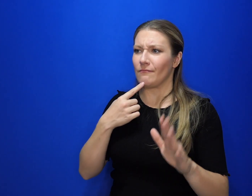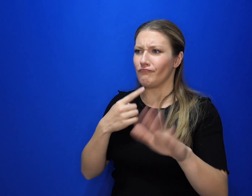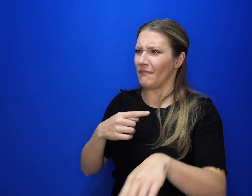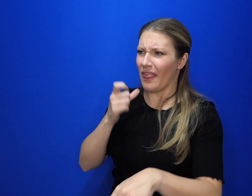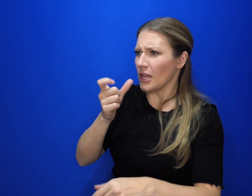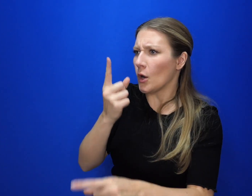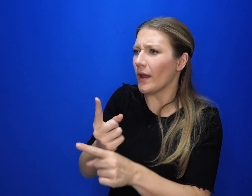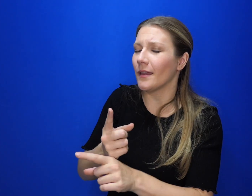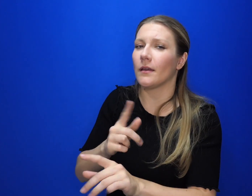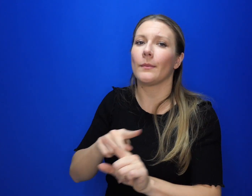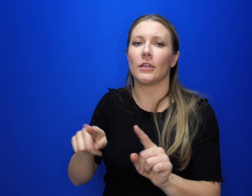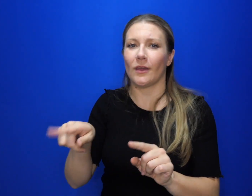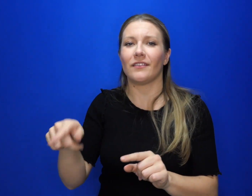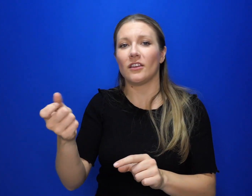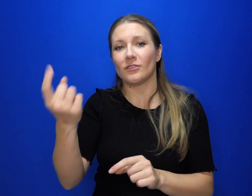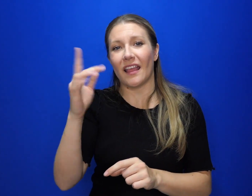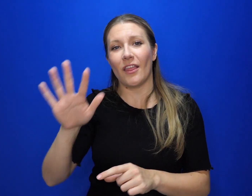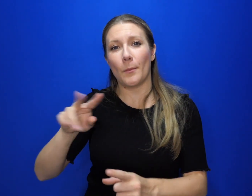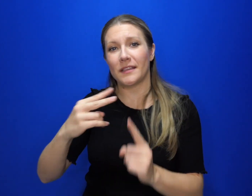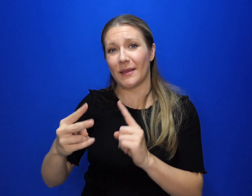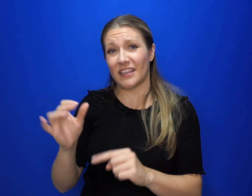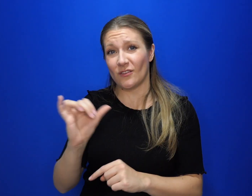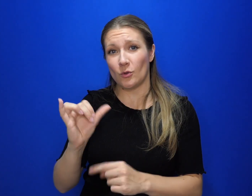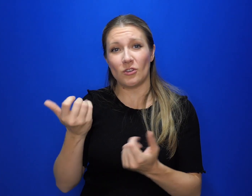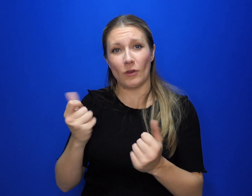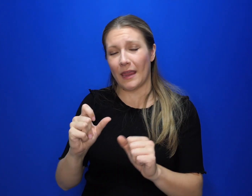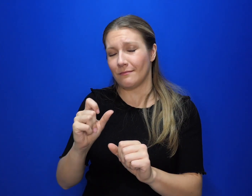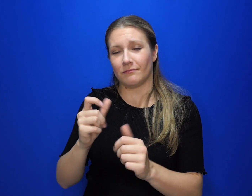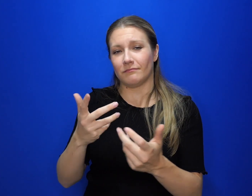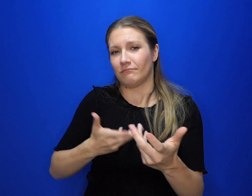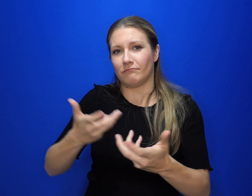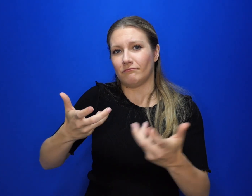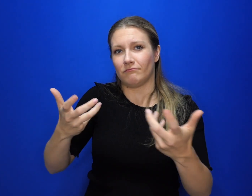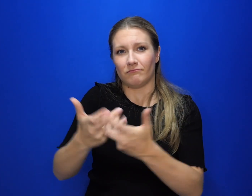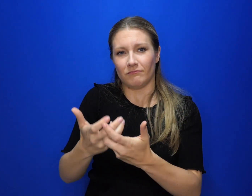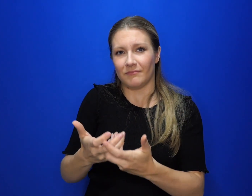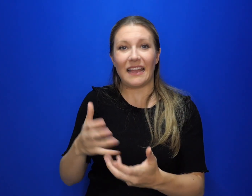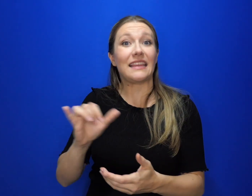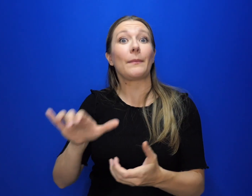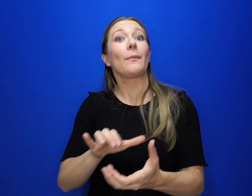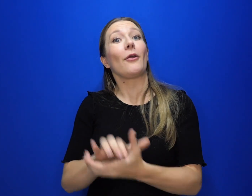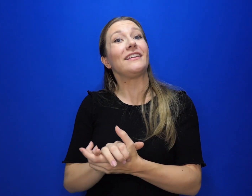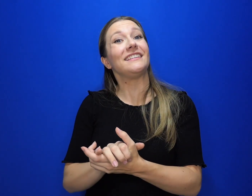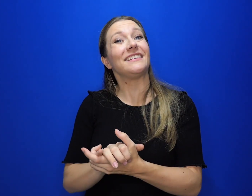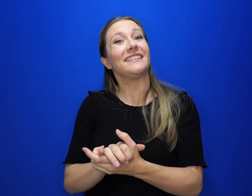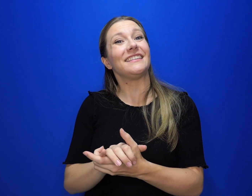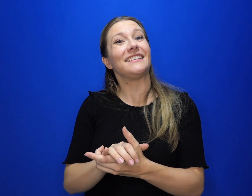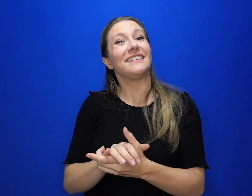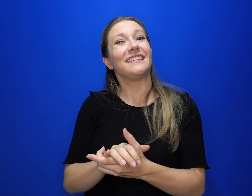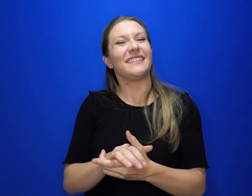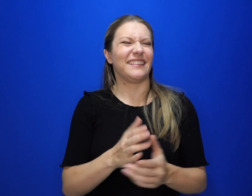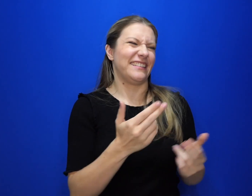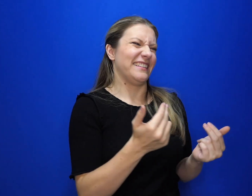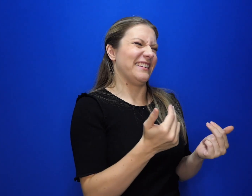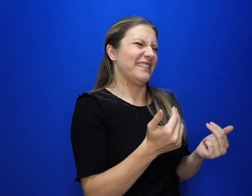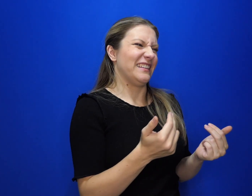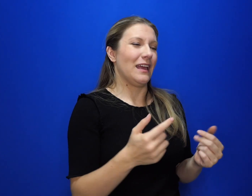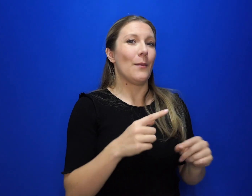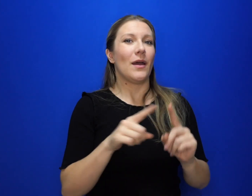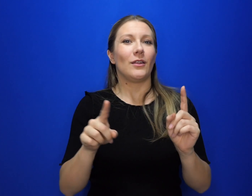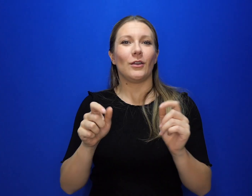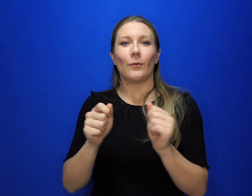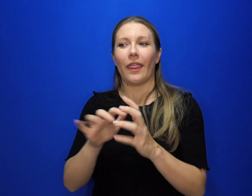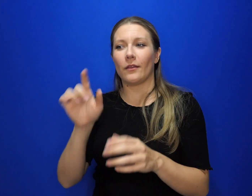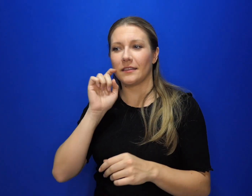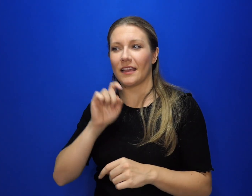But you got to understand their perspective too and make it work somehow. Yeah. It's like being married, except I was going to say without the